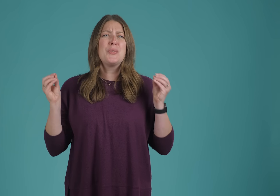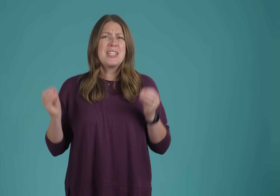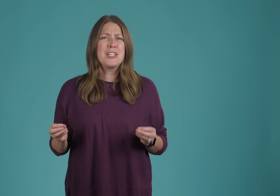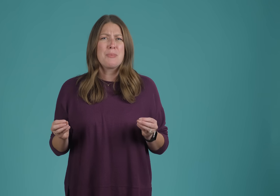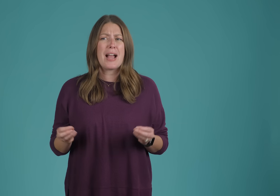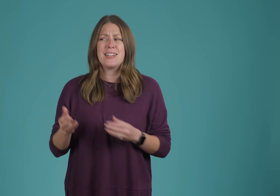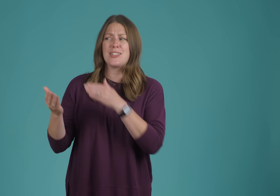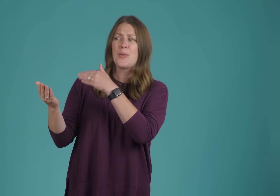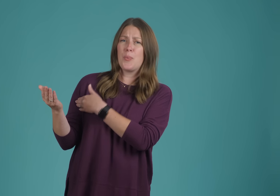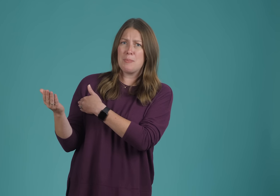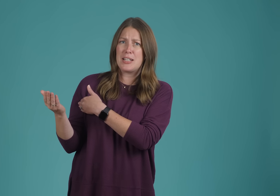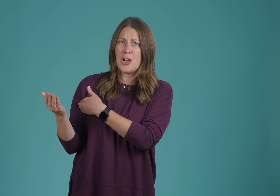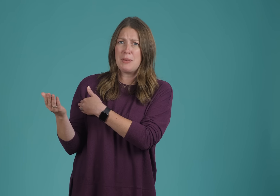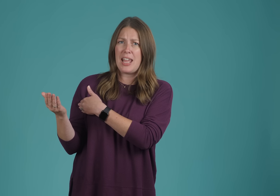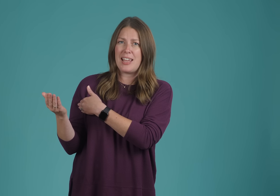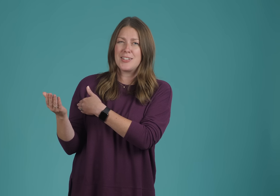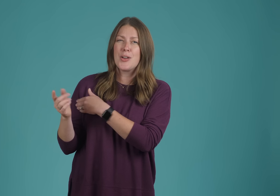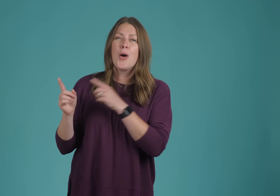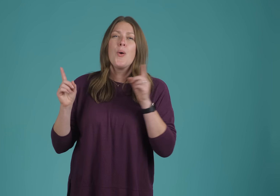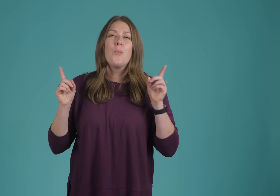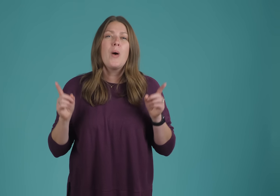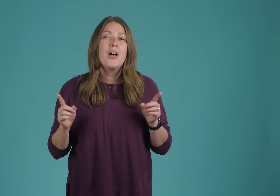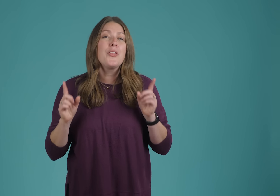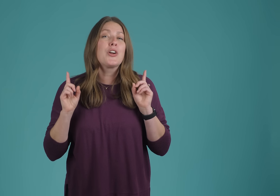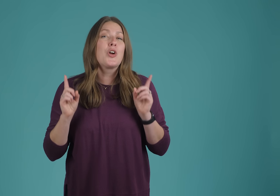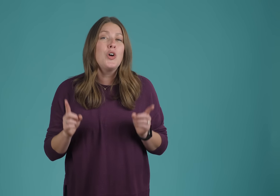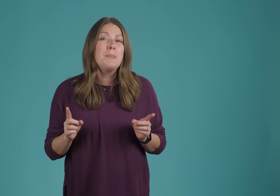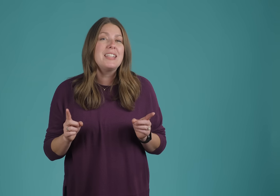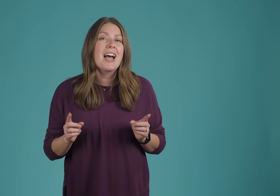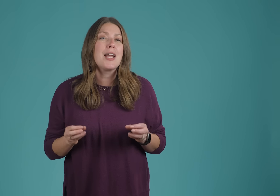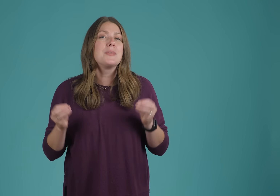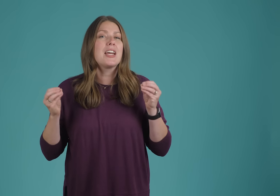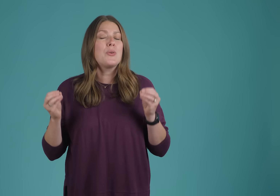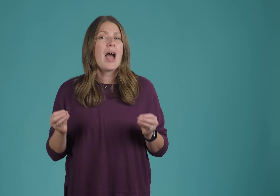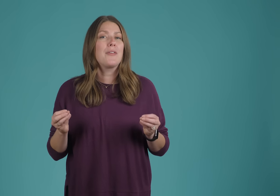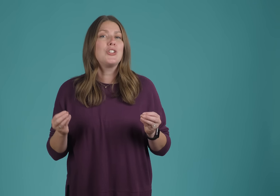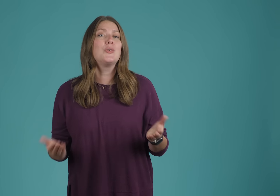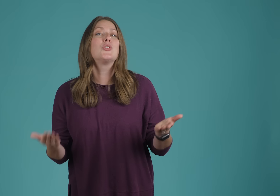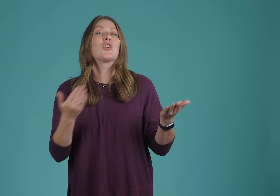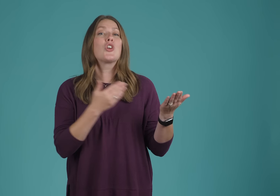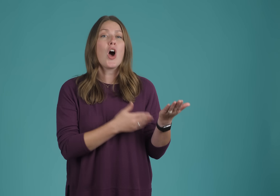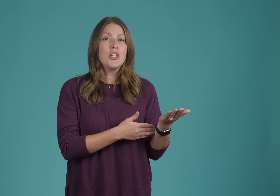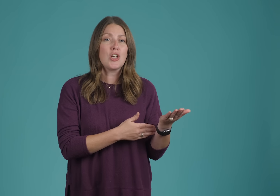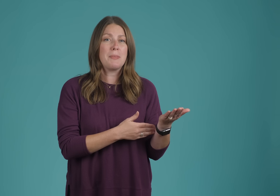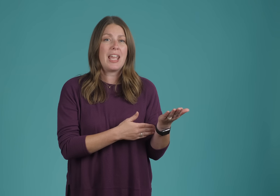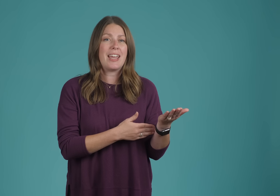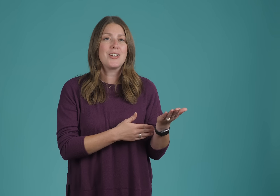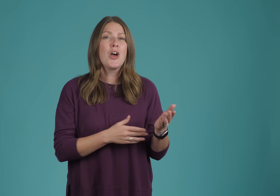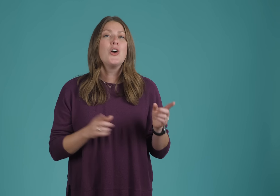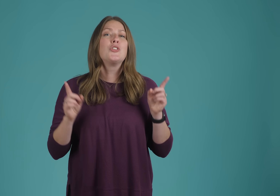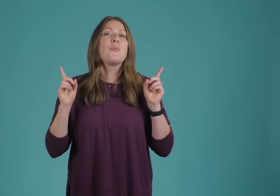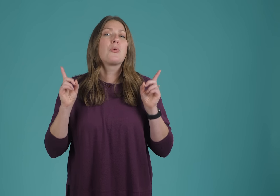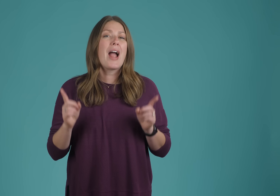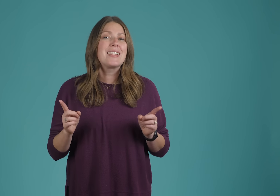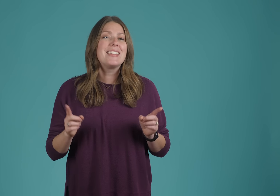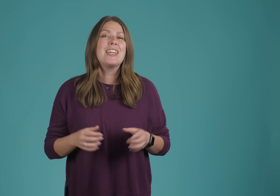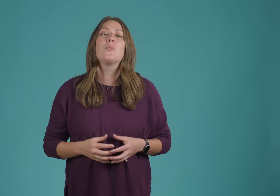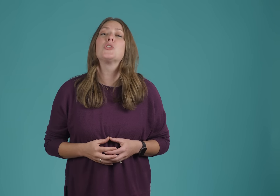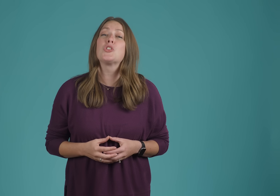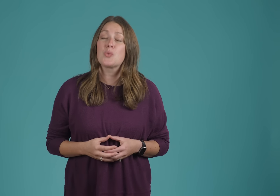said to practice with my dominant hand. Well, there could be times that you have to use your non-dominant hand, so practicing will